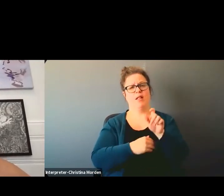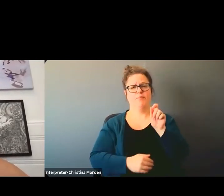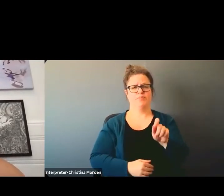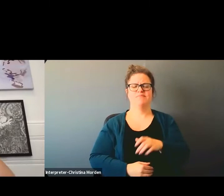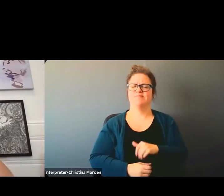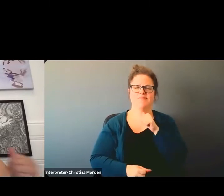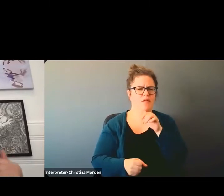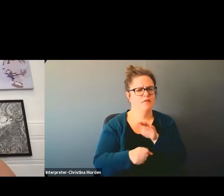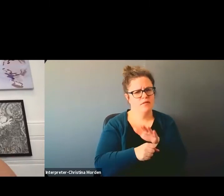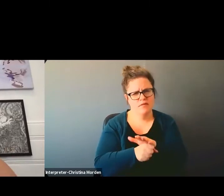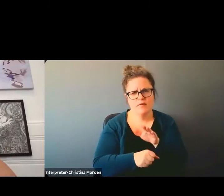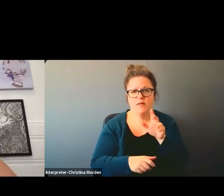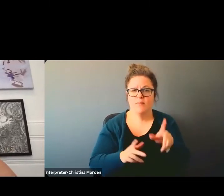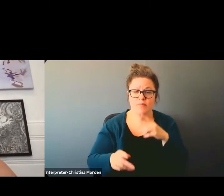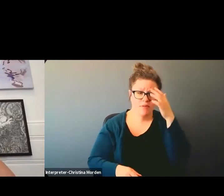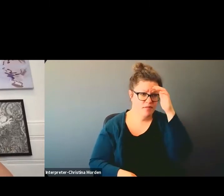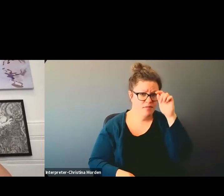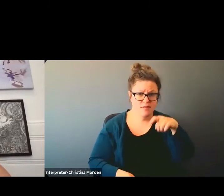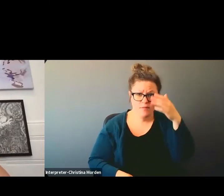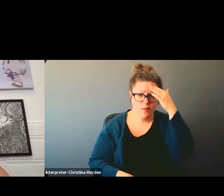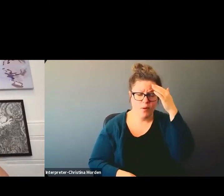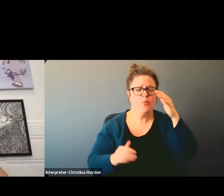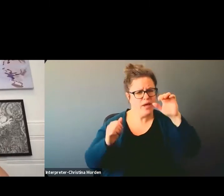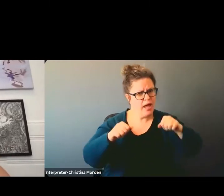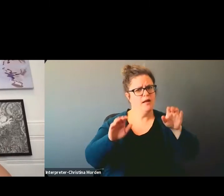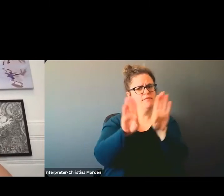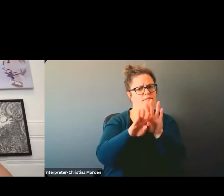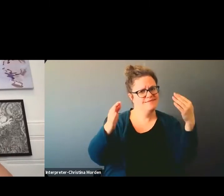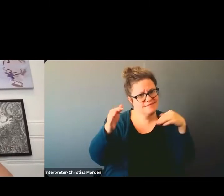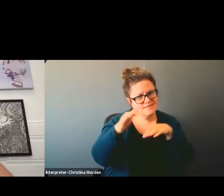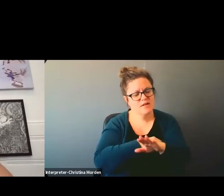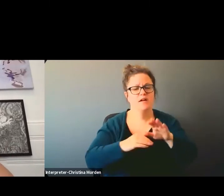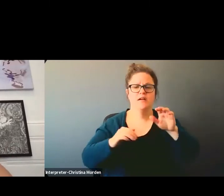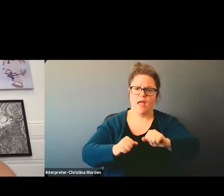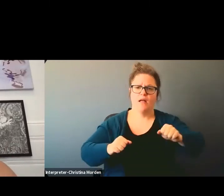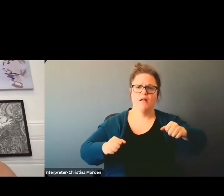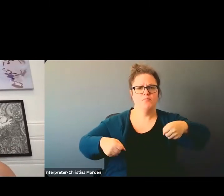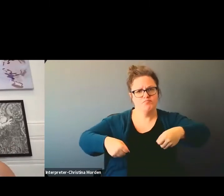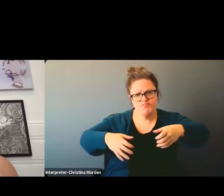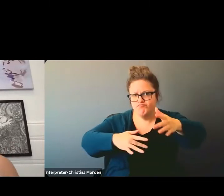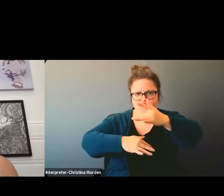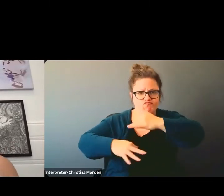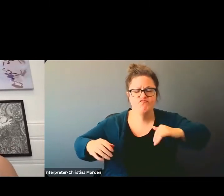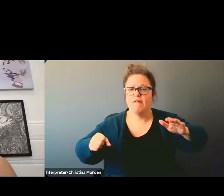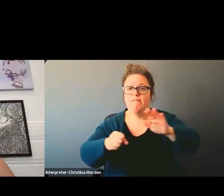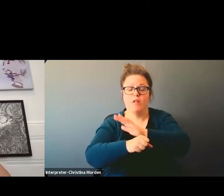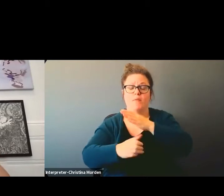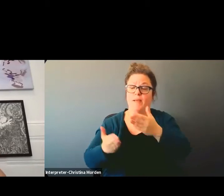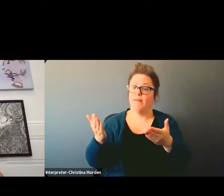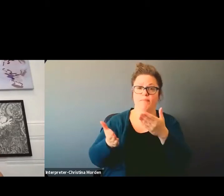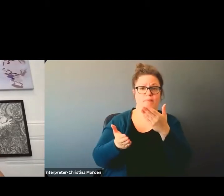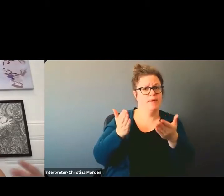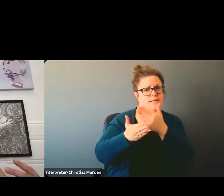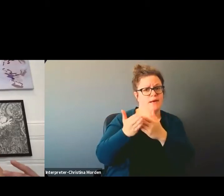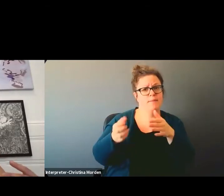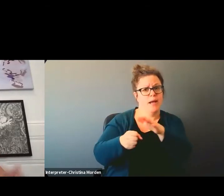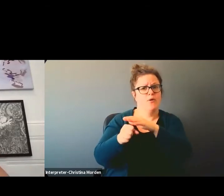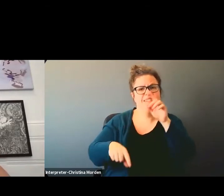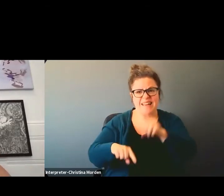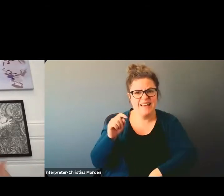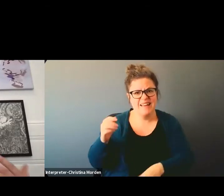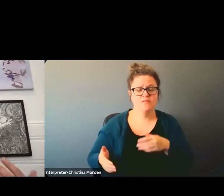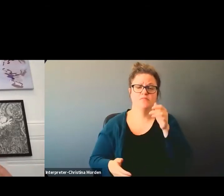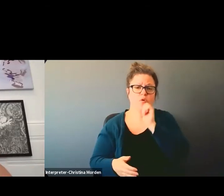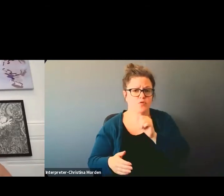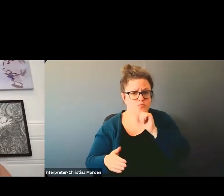to know, can they physically enter the space? Can they navigate the entire space? Are there areas they can't? Are the washrooms accessible? Is